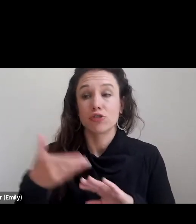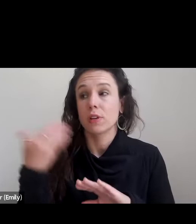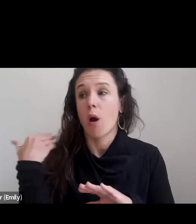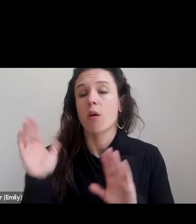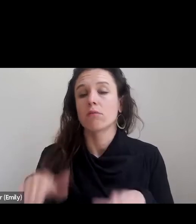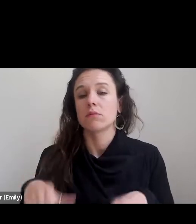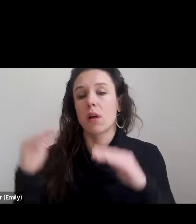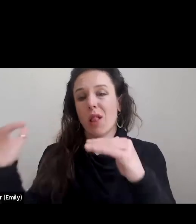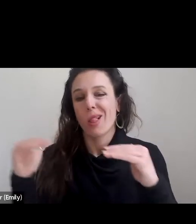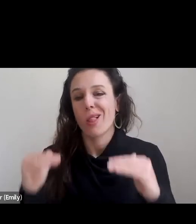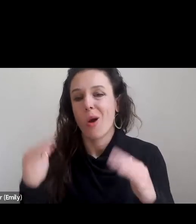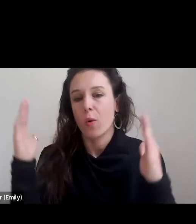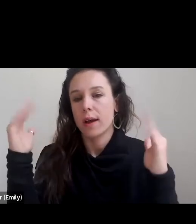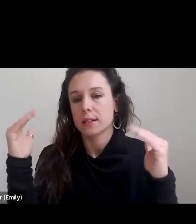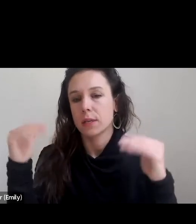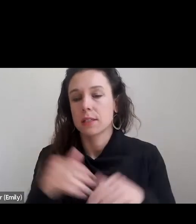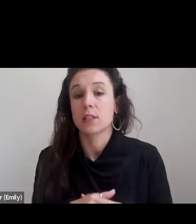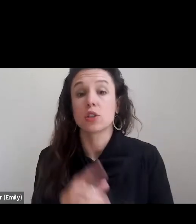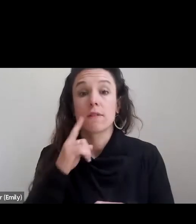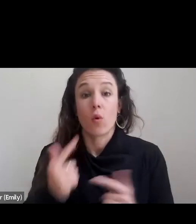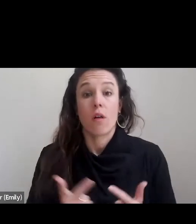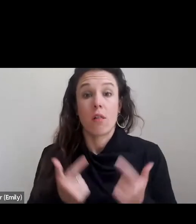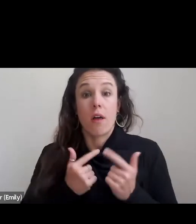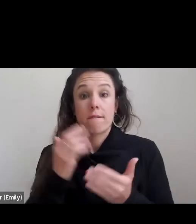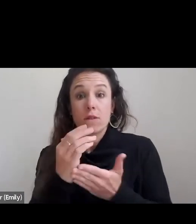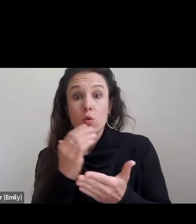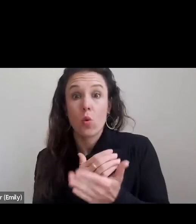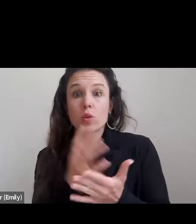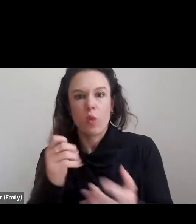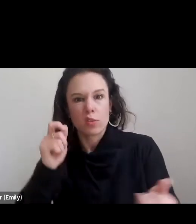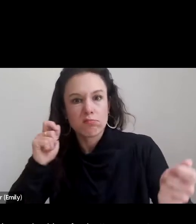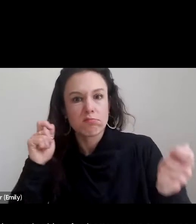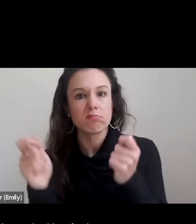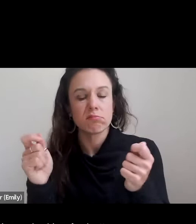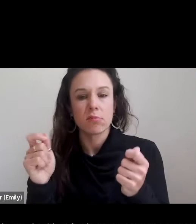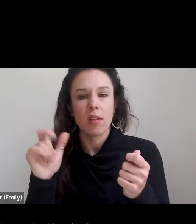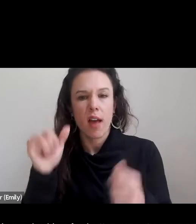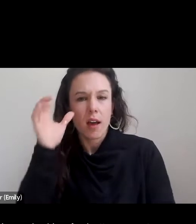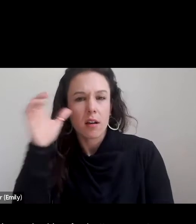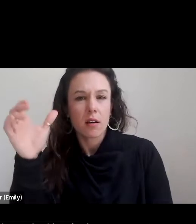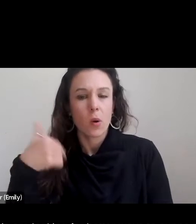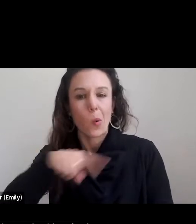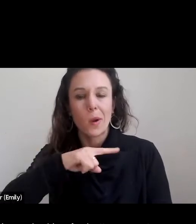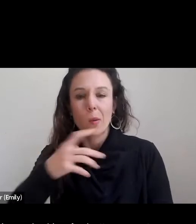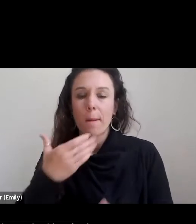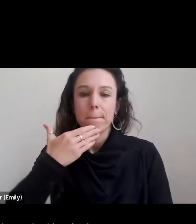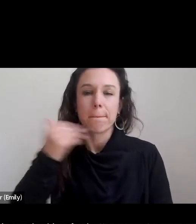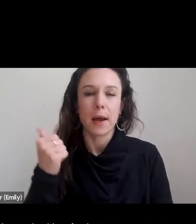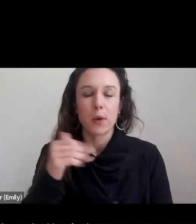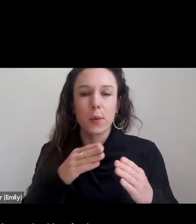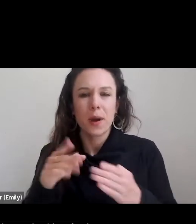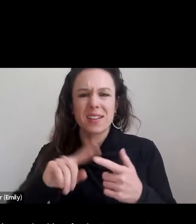So part of life course is changing that. Part of life course is we are looking for better ways to